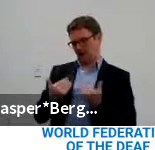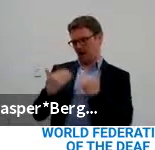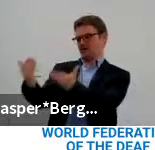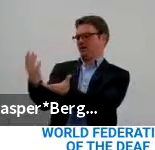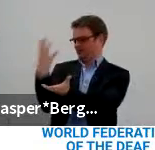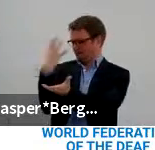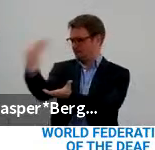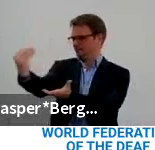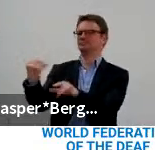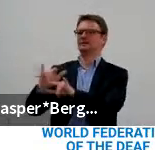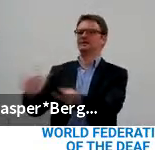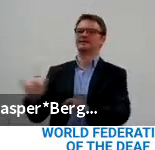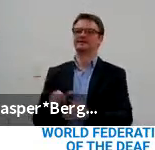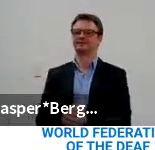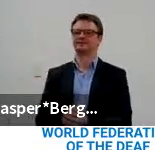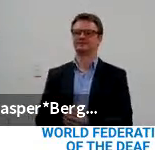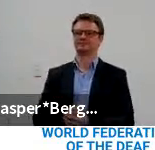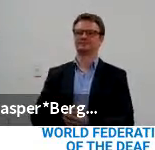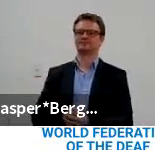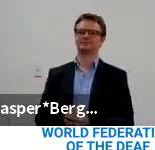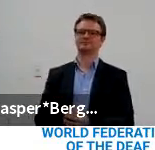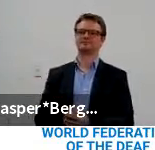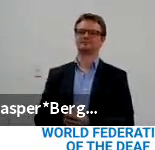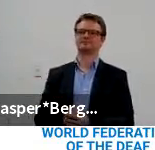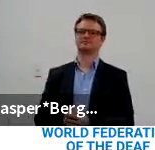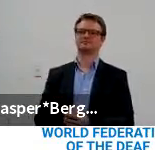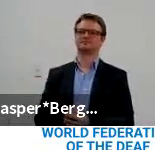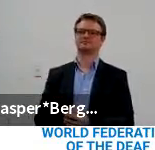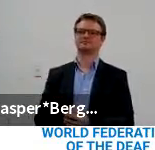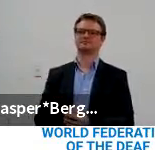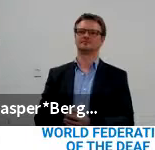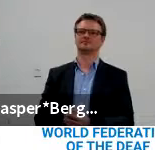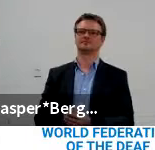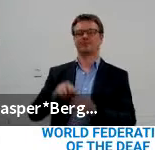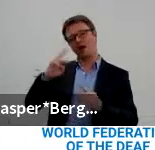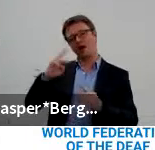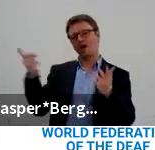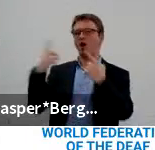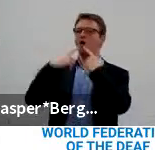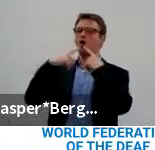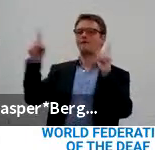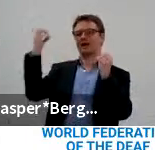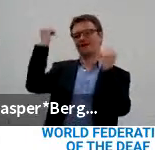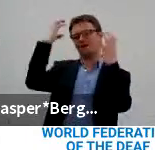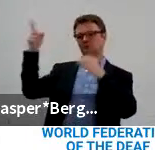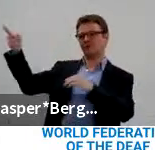professional can contact someone or get an interpreter and make sure that the communication is going through.